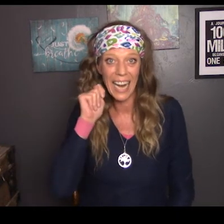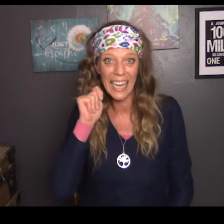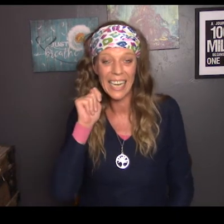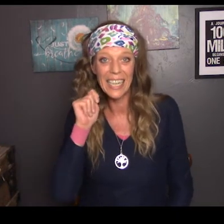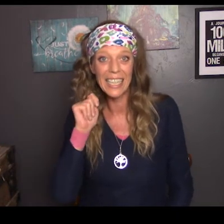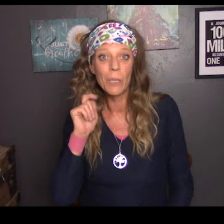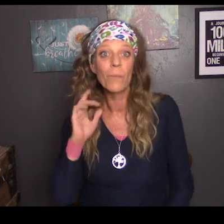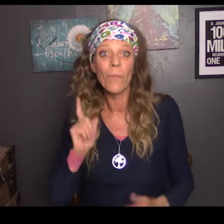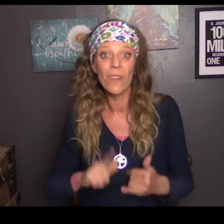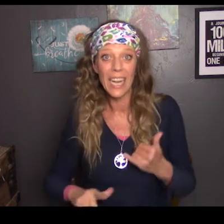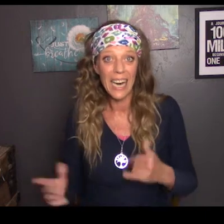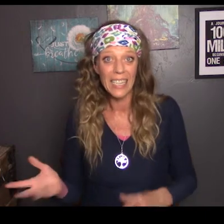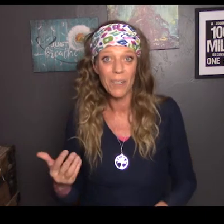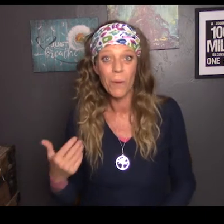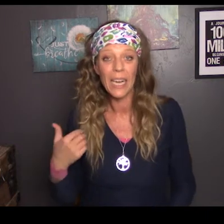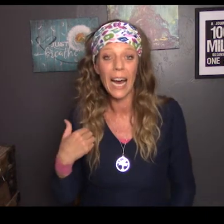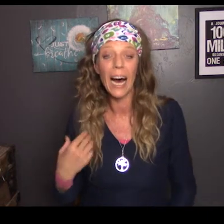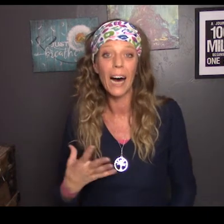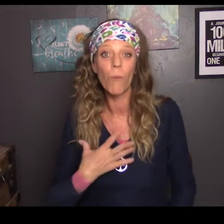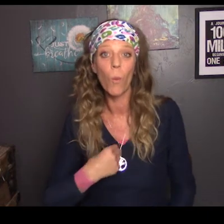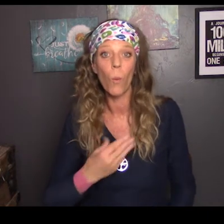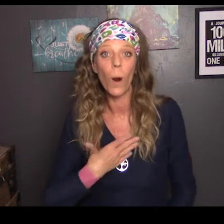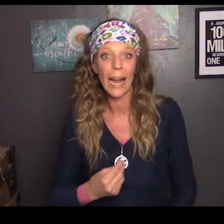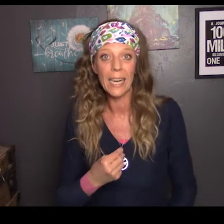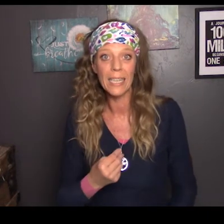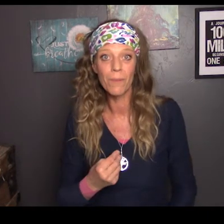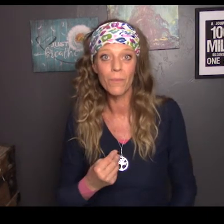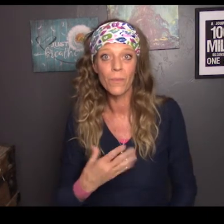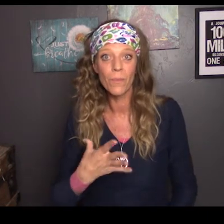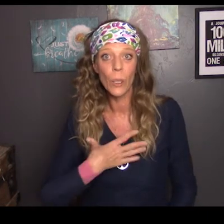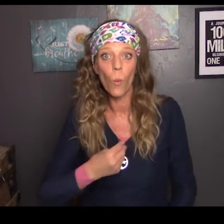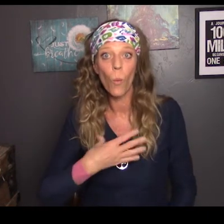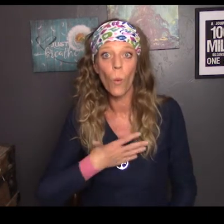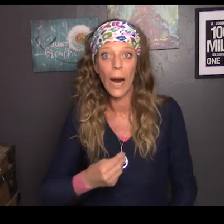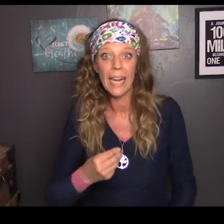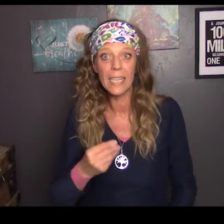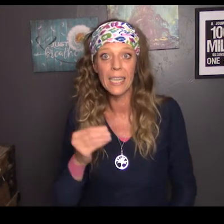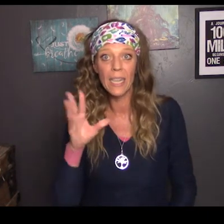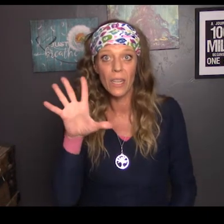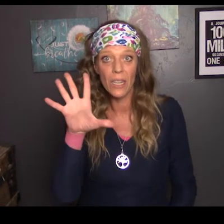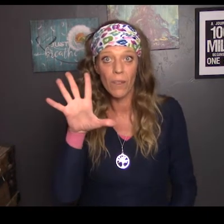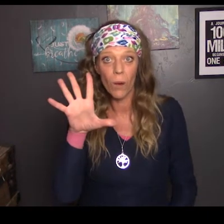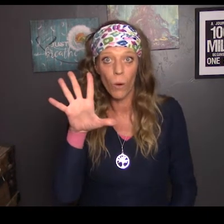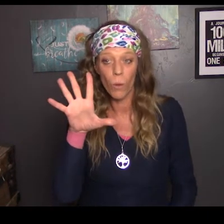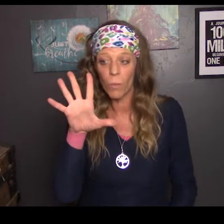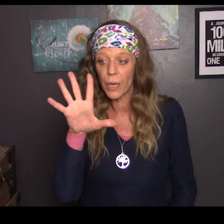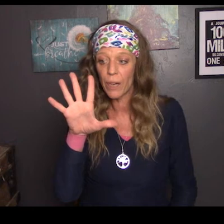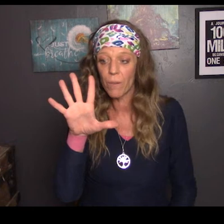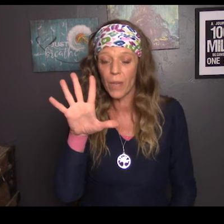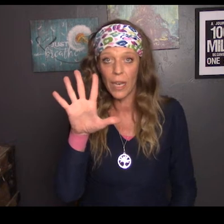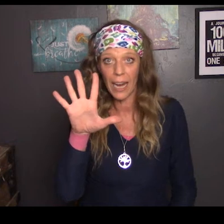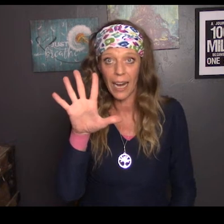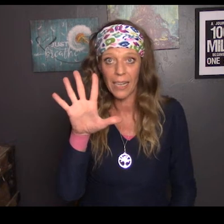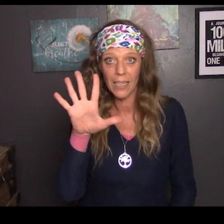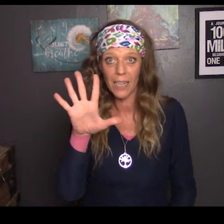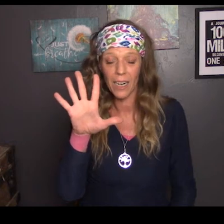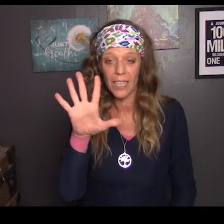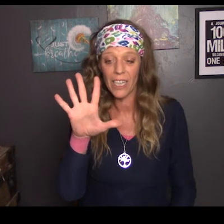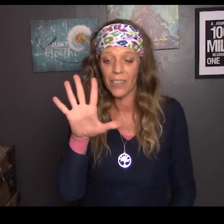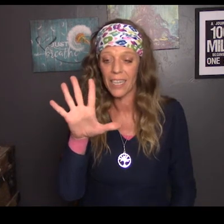tan. And last we have white. White. Open your hand on your